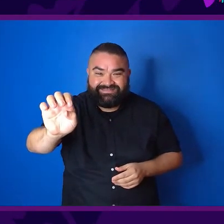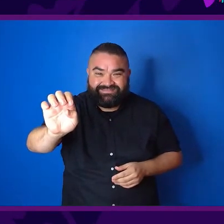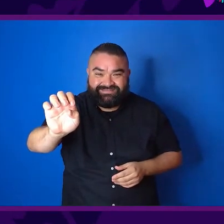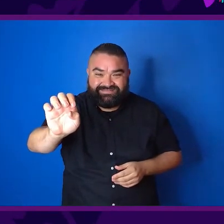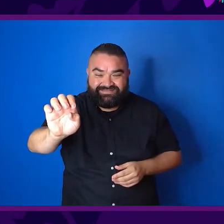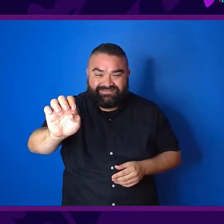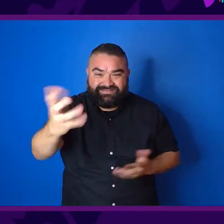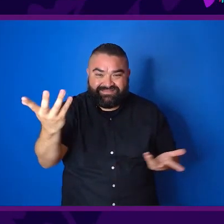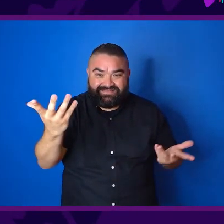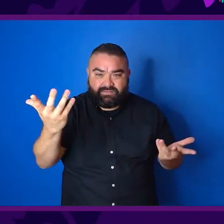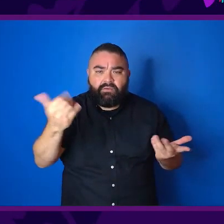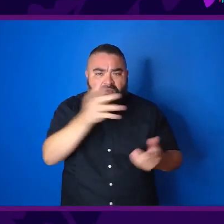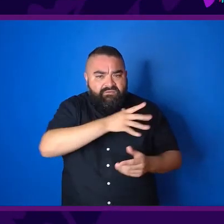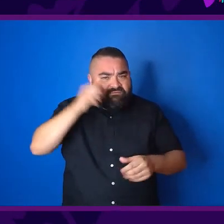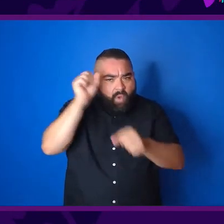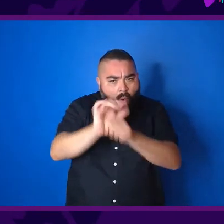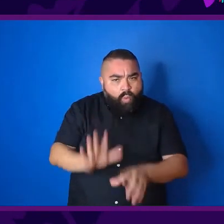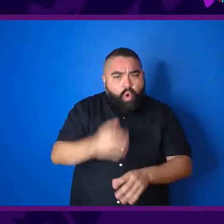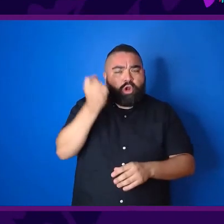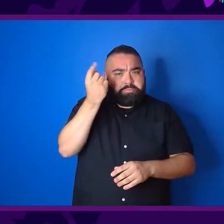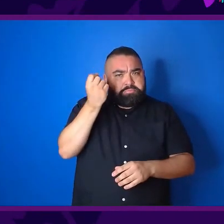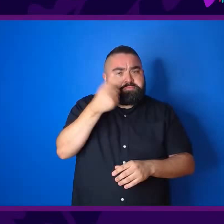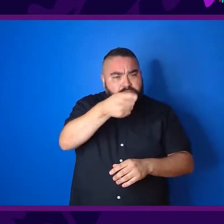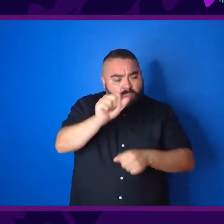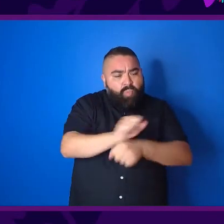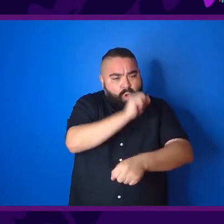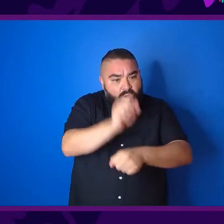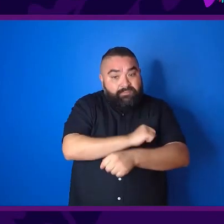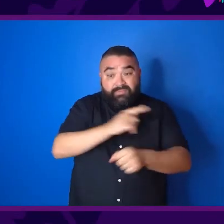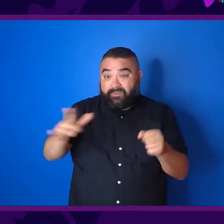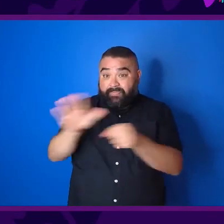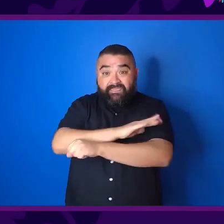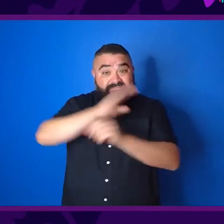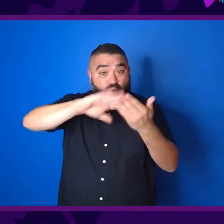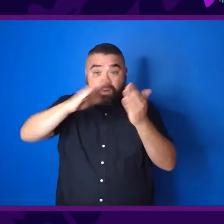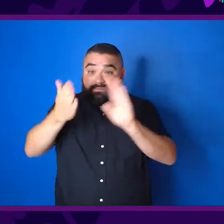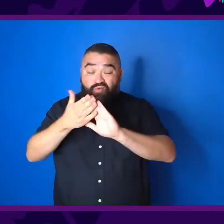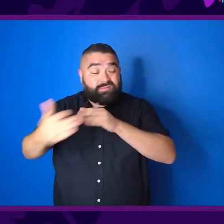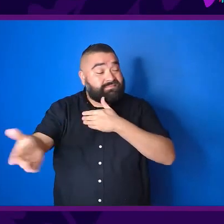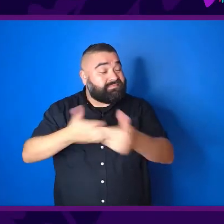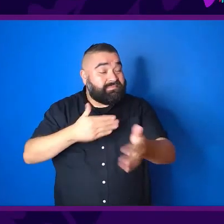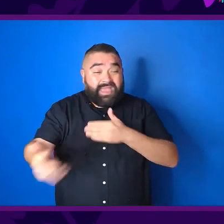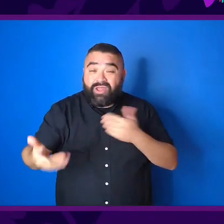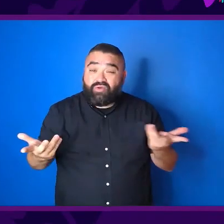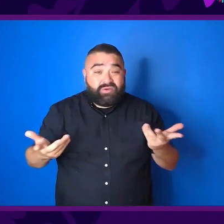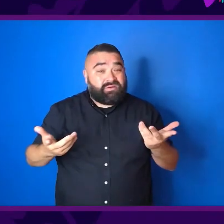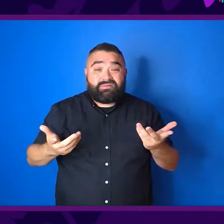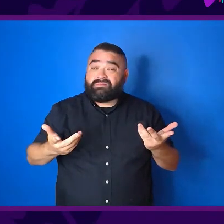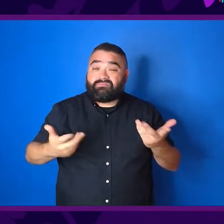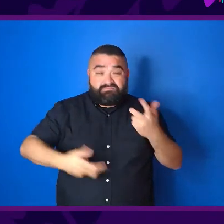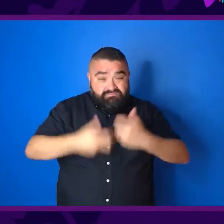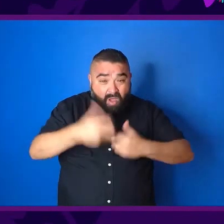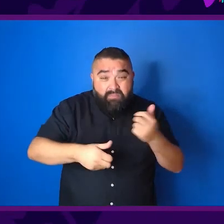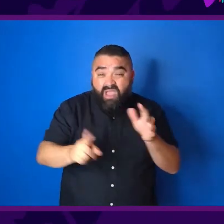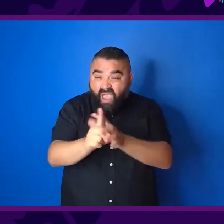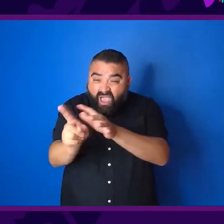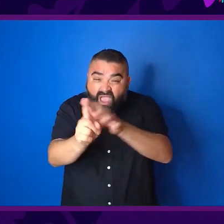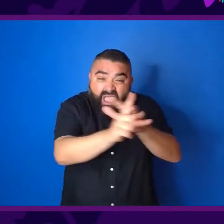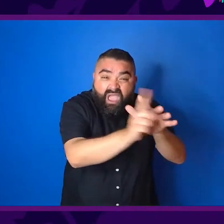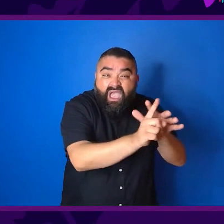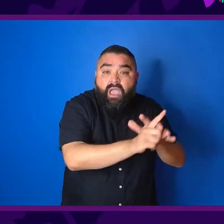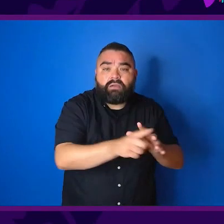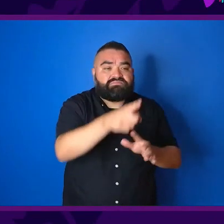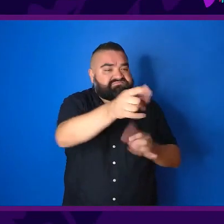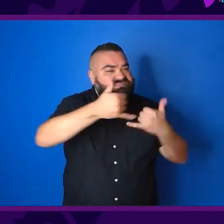that's your cause, but like for our entire community, no matter what the issue and causes, you have always been